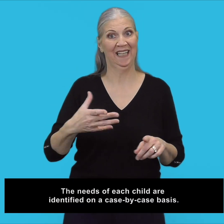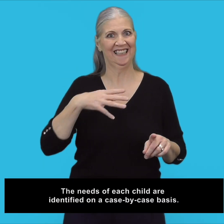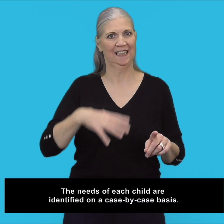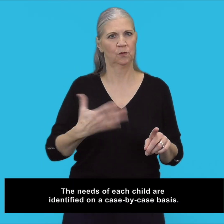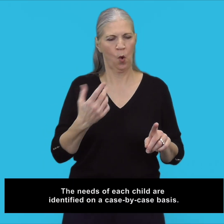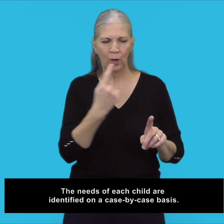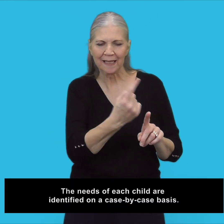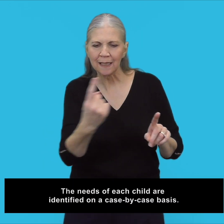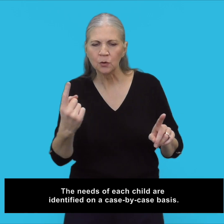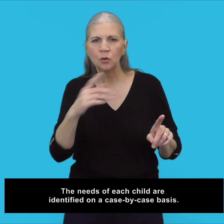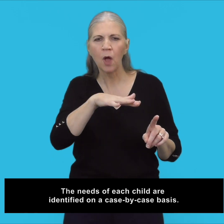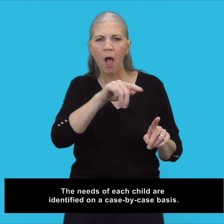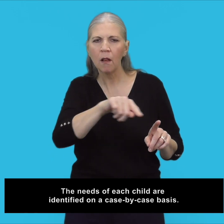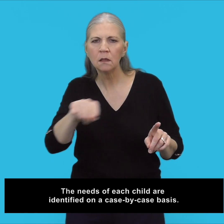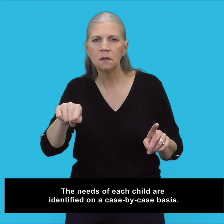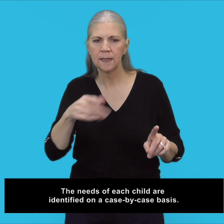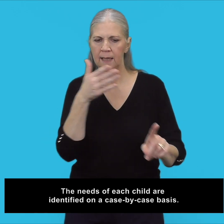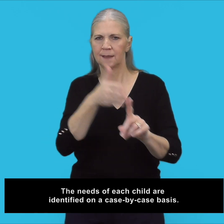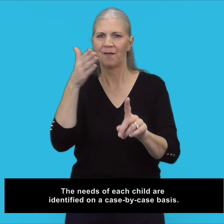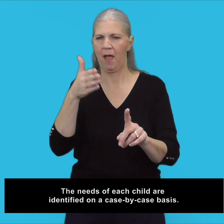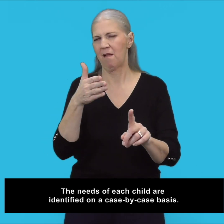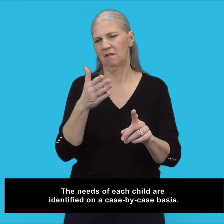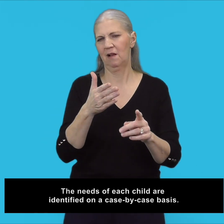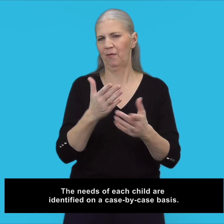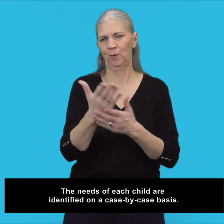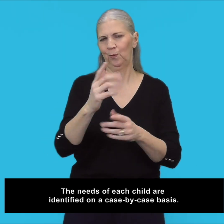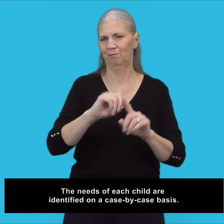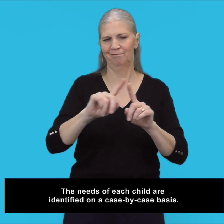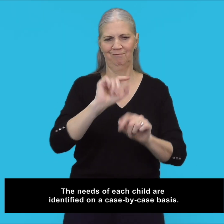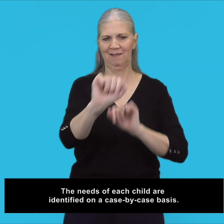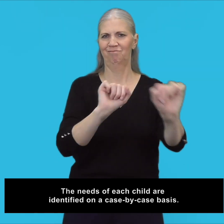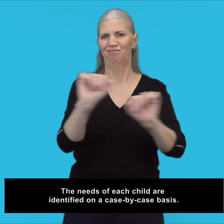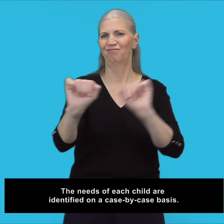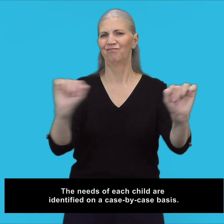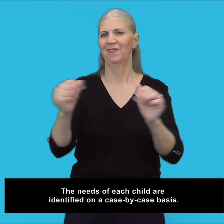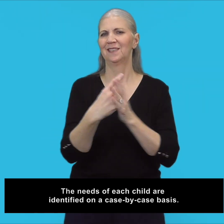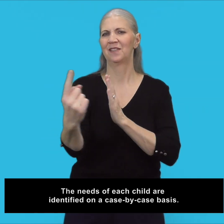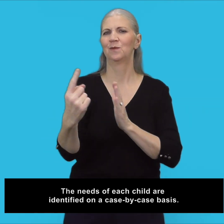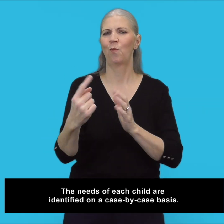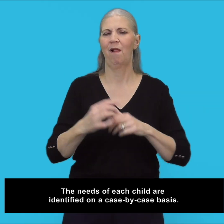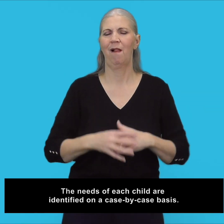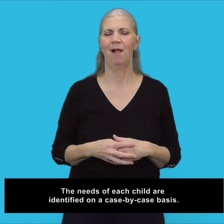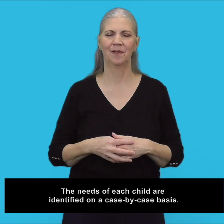The needs of each child are identified on a case-by-case basis.